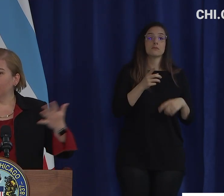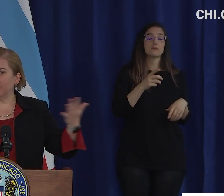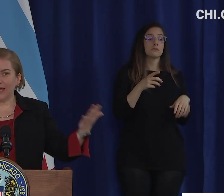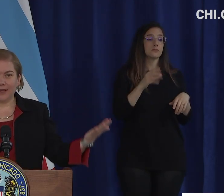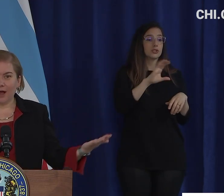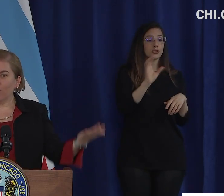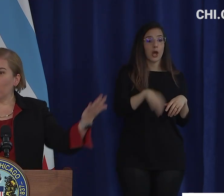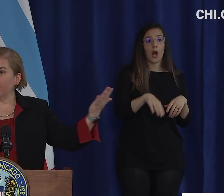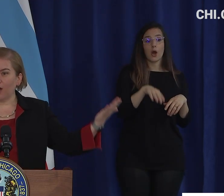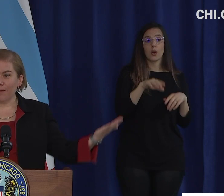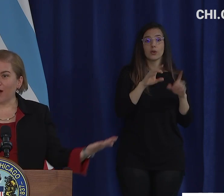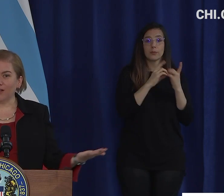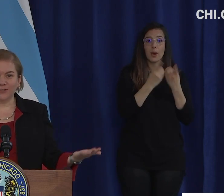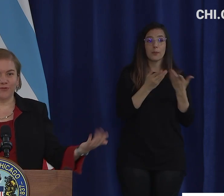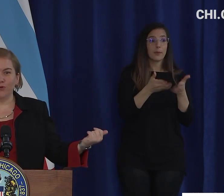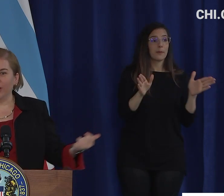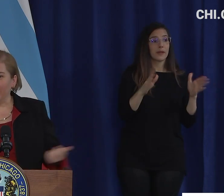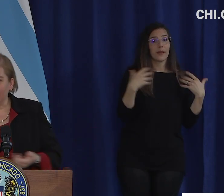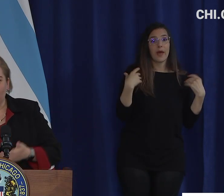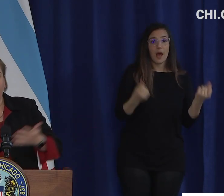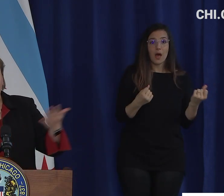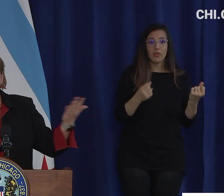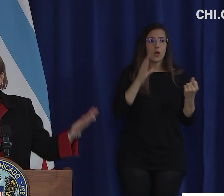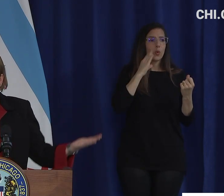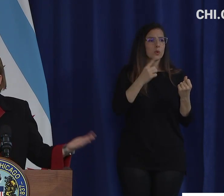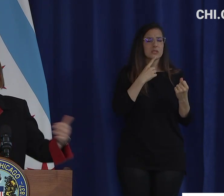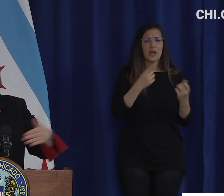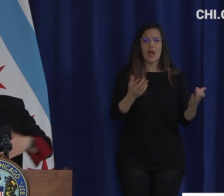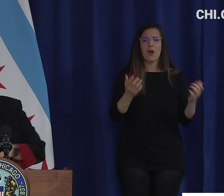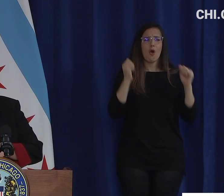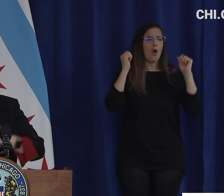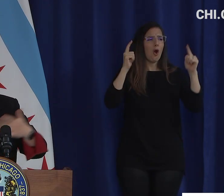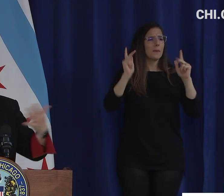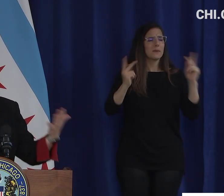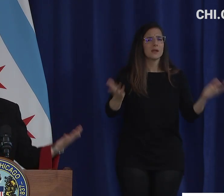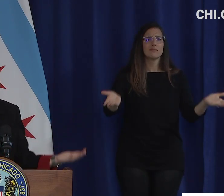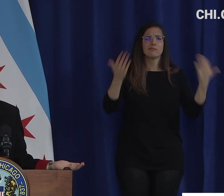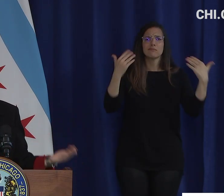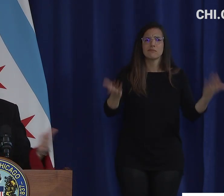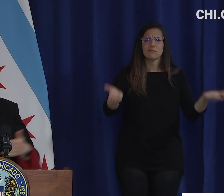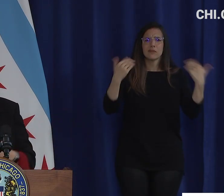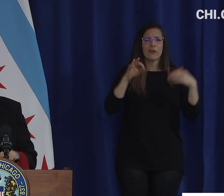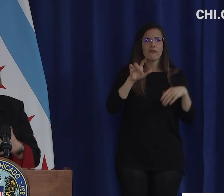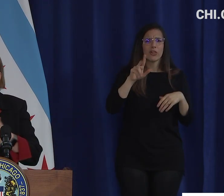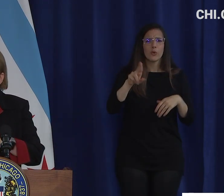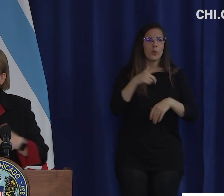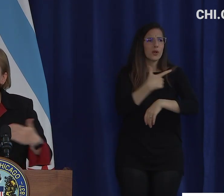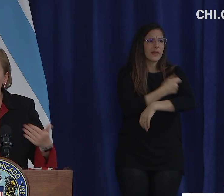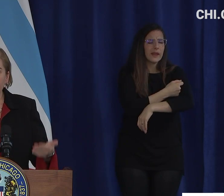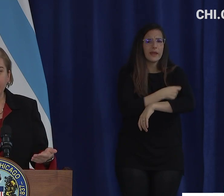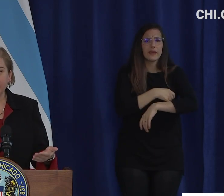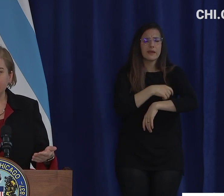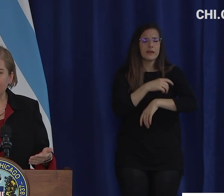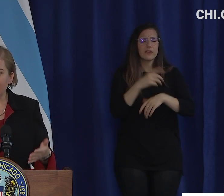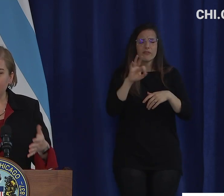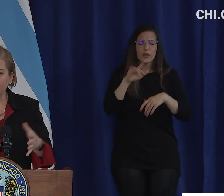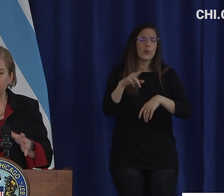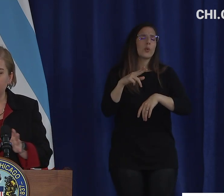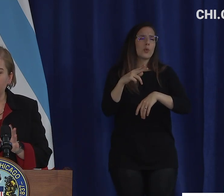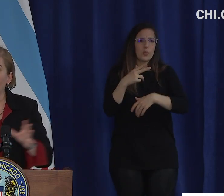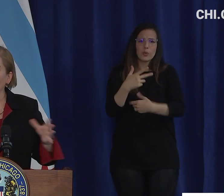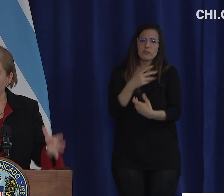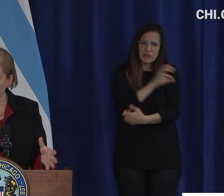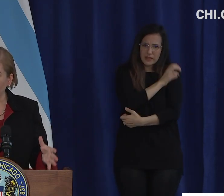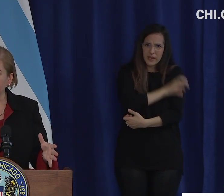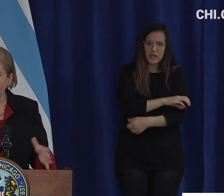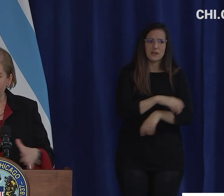would say, come one, come all to flu clinics, open up at aldermen's offices, open up in our van, et cetera. We are moving instead